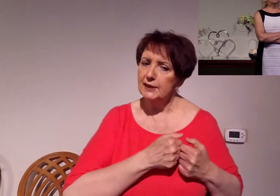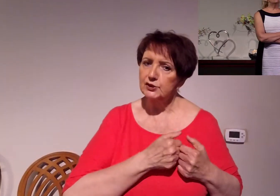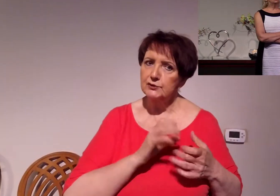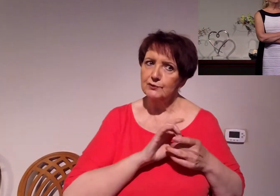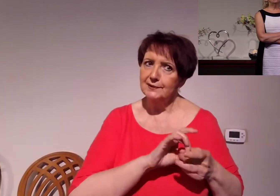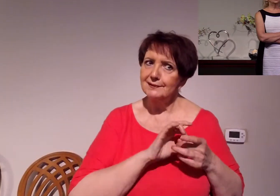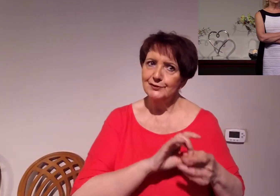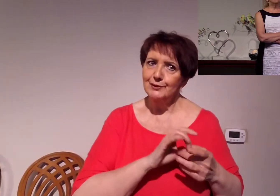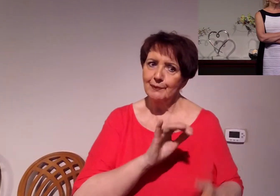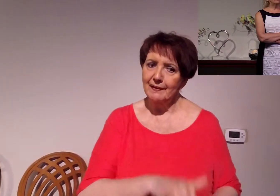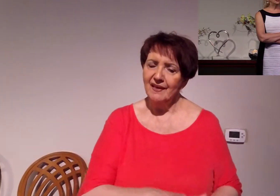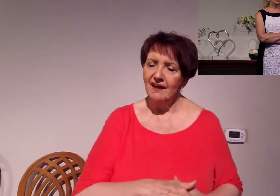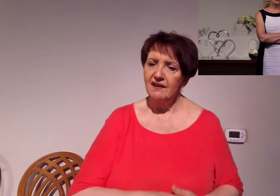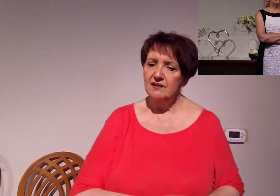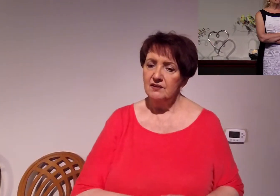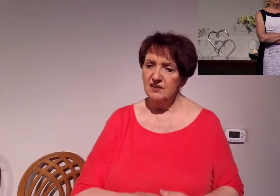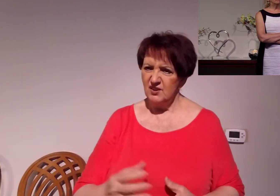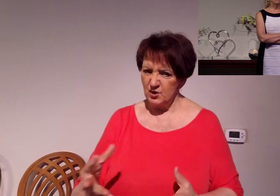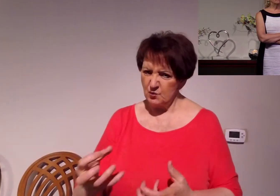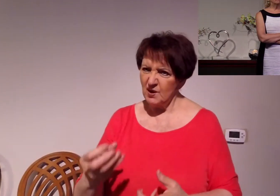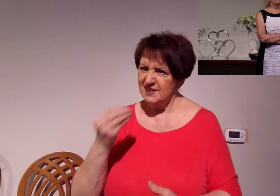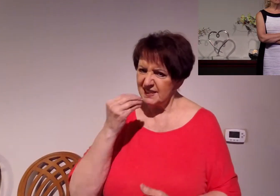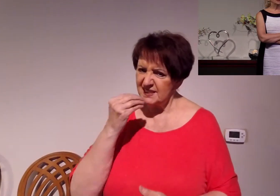Don't you want to eat what I want to eat?